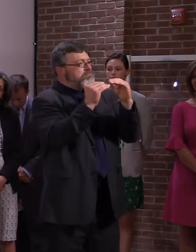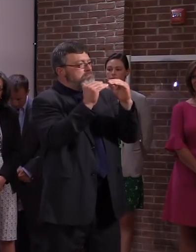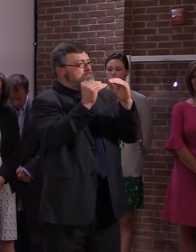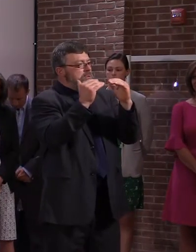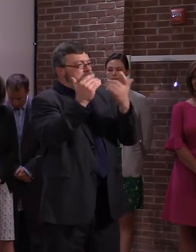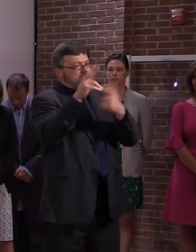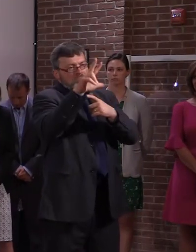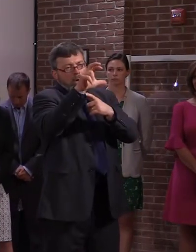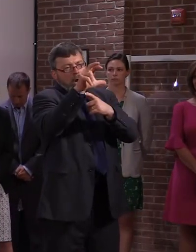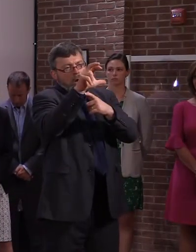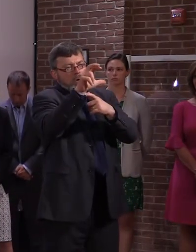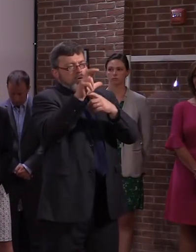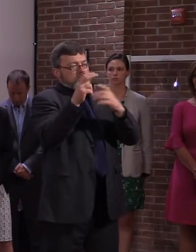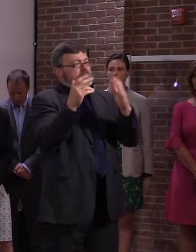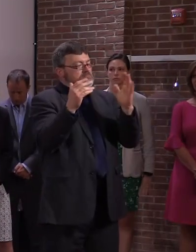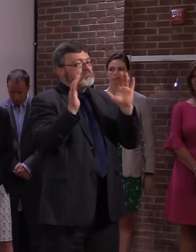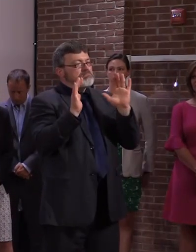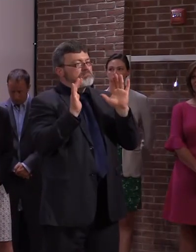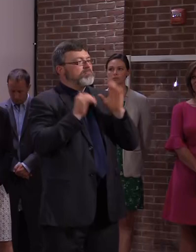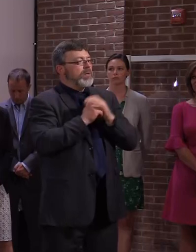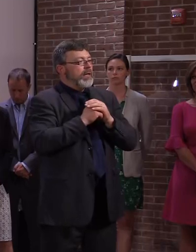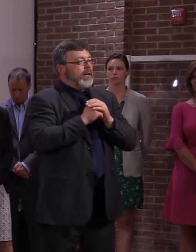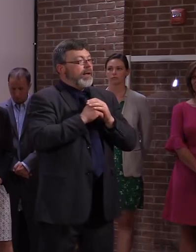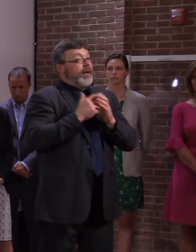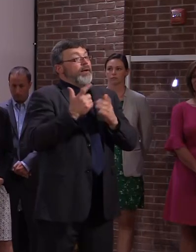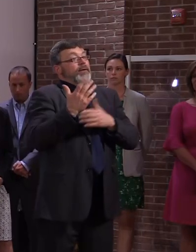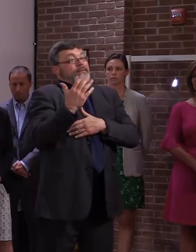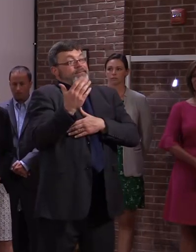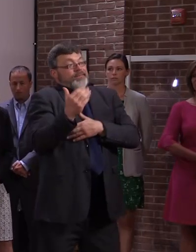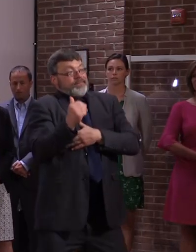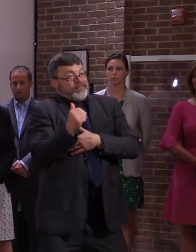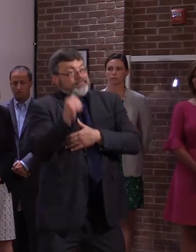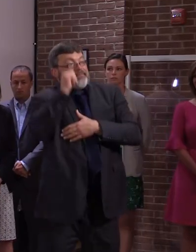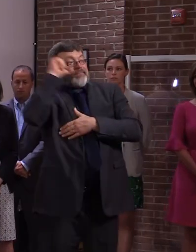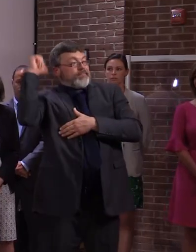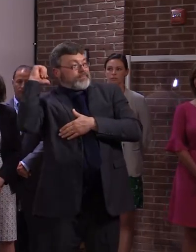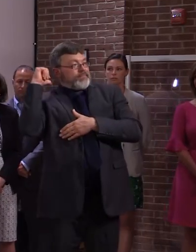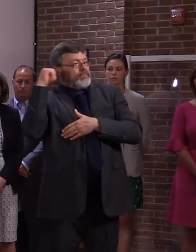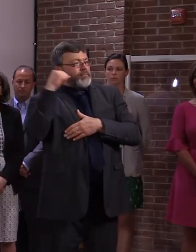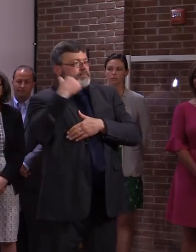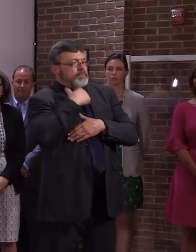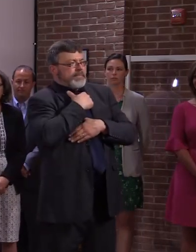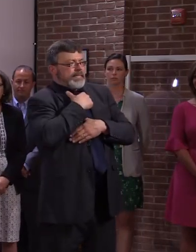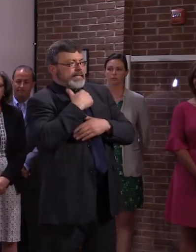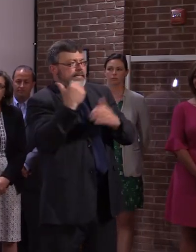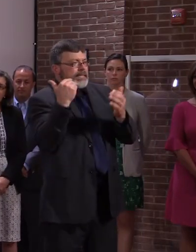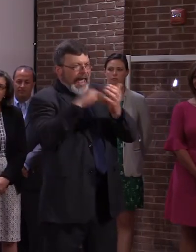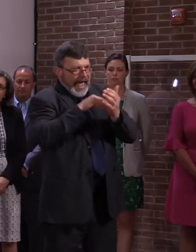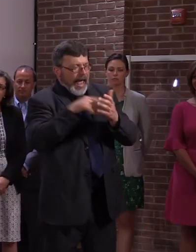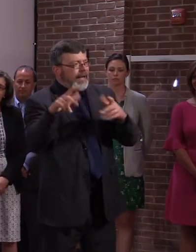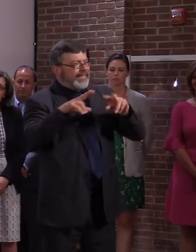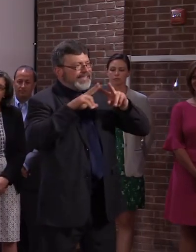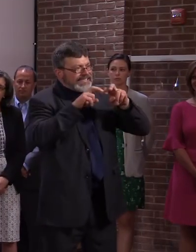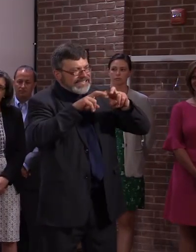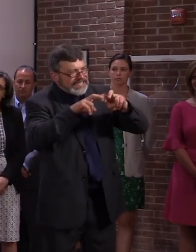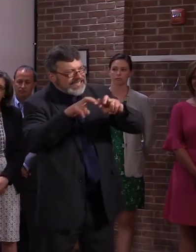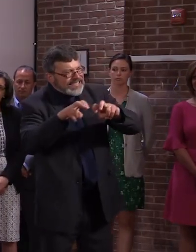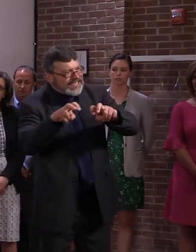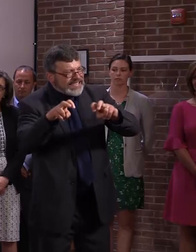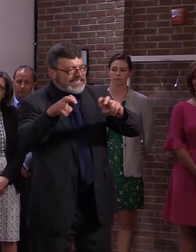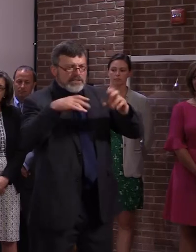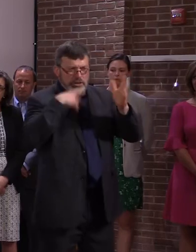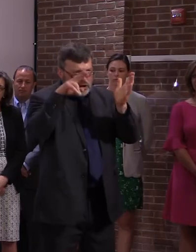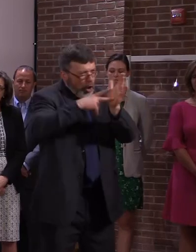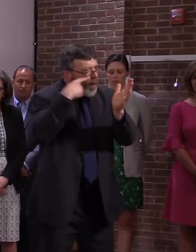point. So last night, you know, being the cautious person I am, you know, trust and verify. So we received